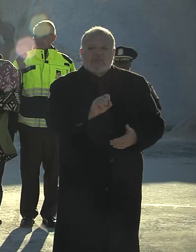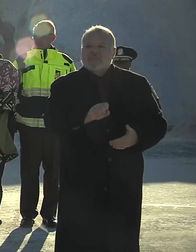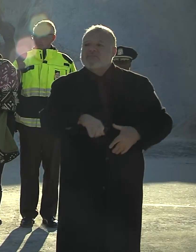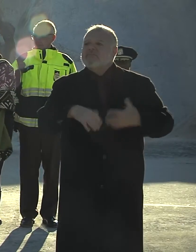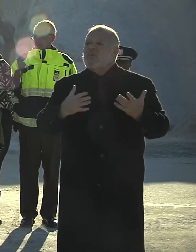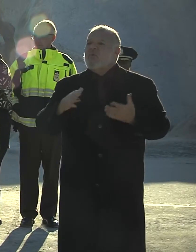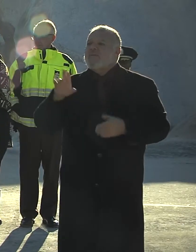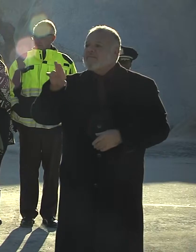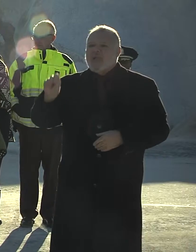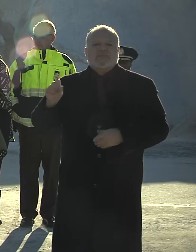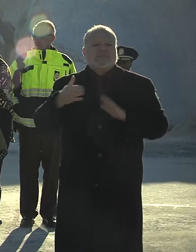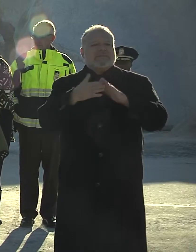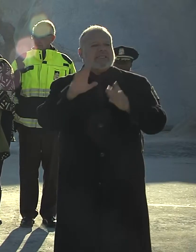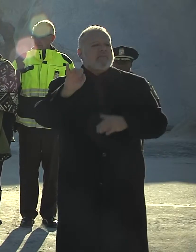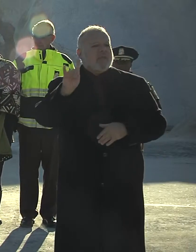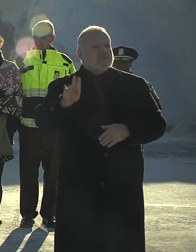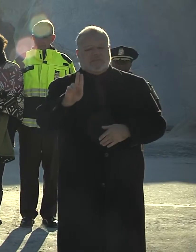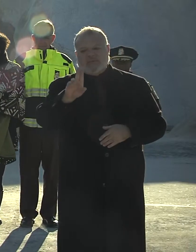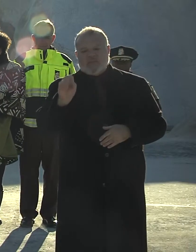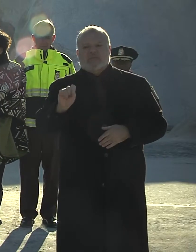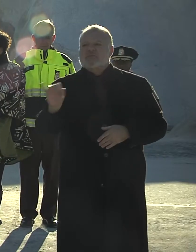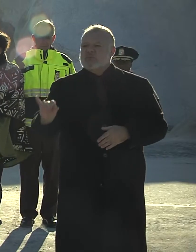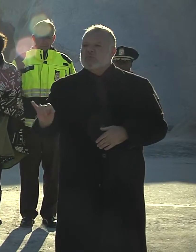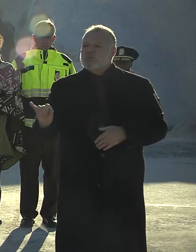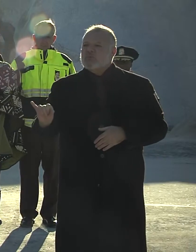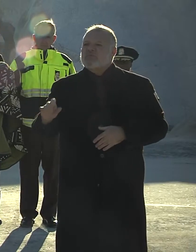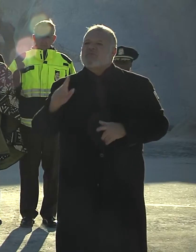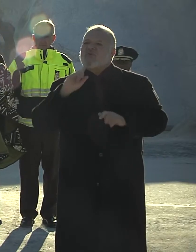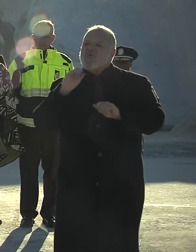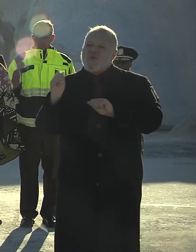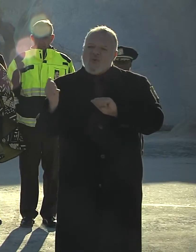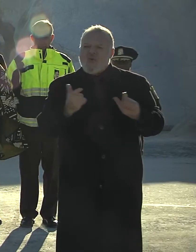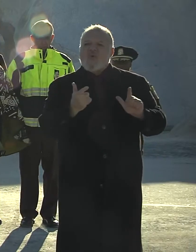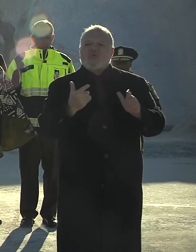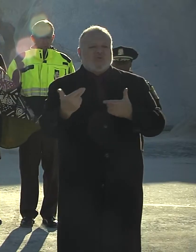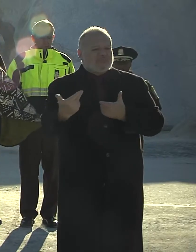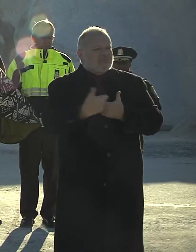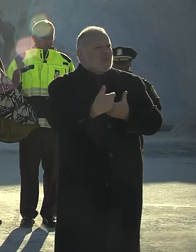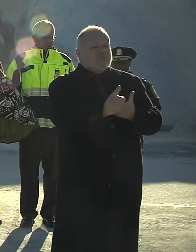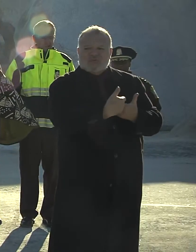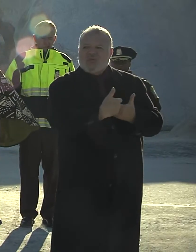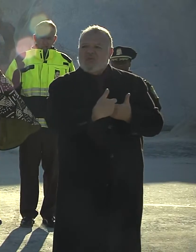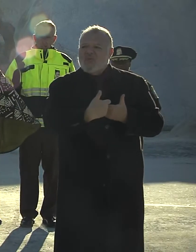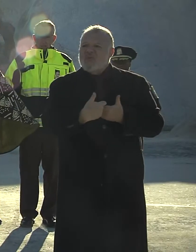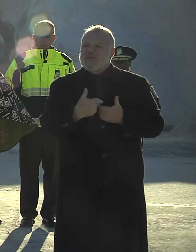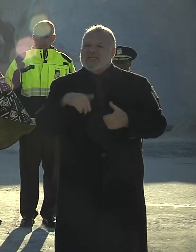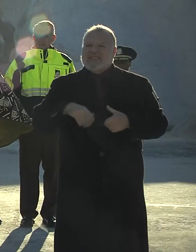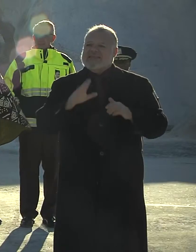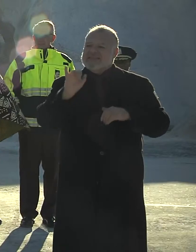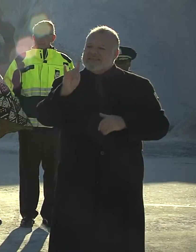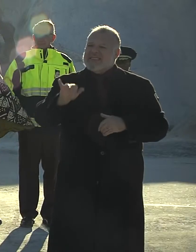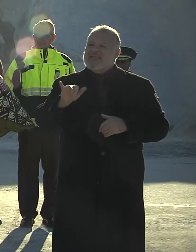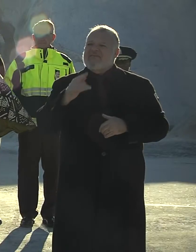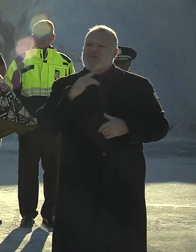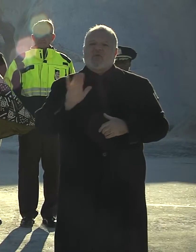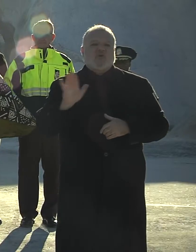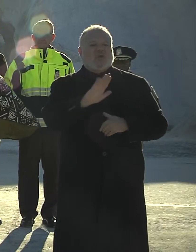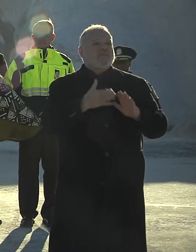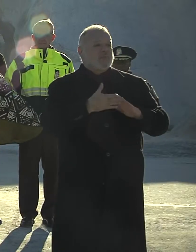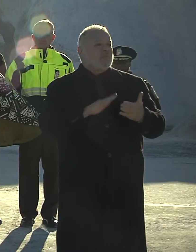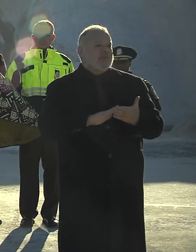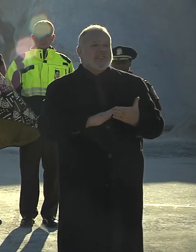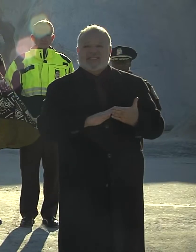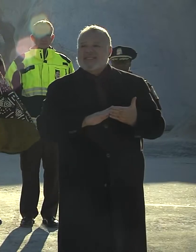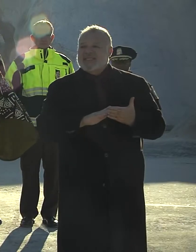encourage everyone, we need your help, and to step in and work for the city and serve your community would be a benefit to so